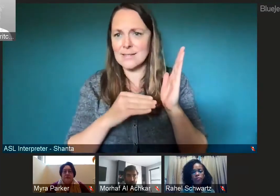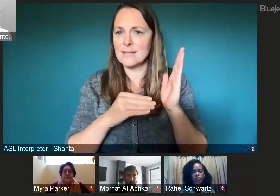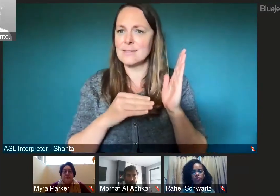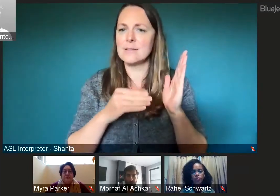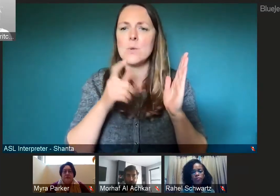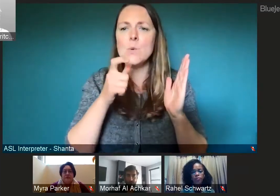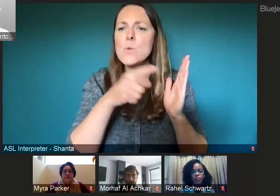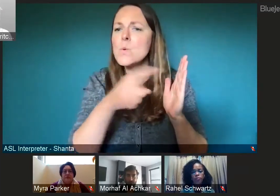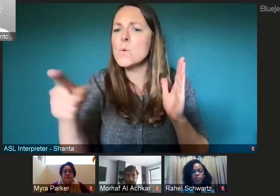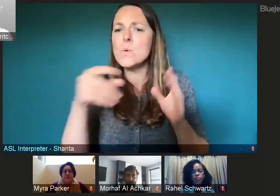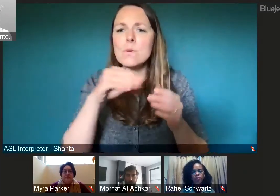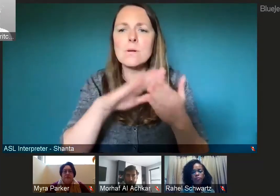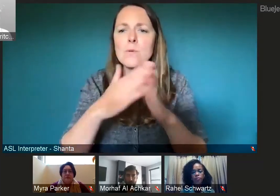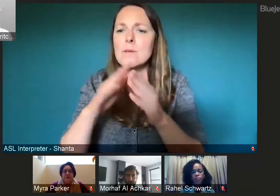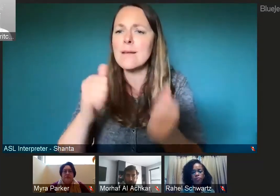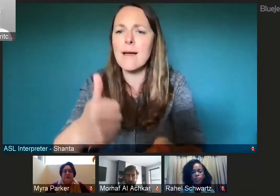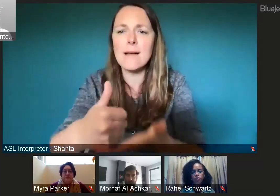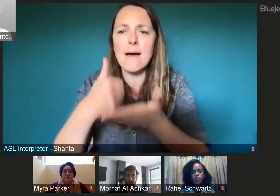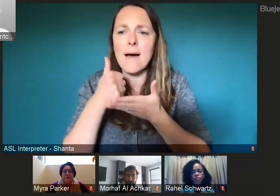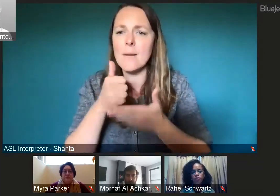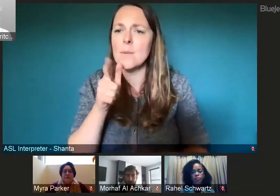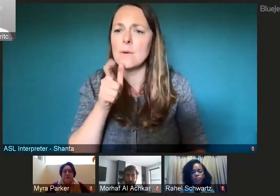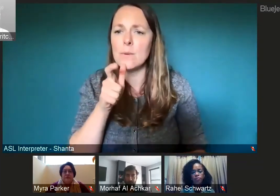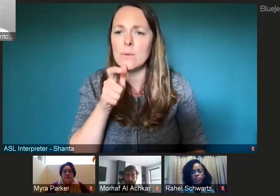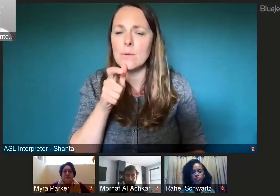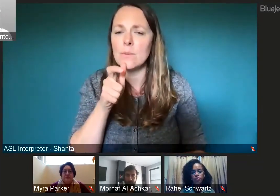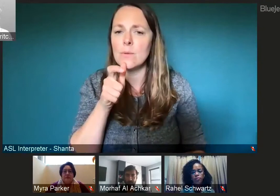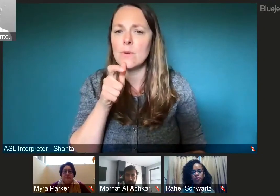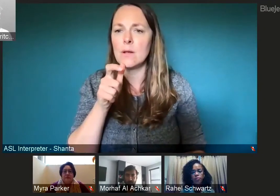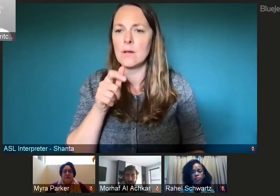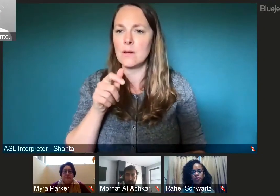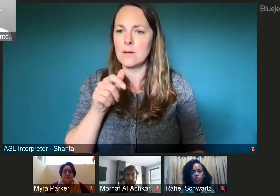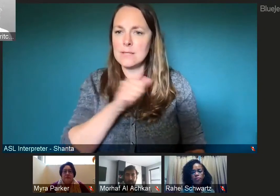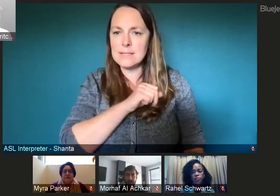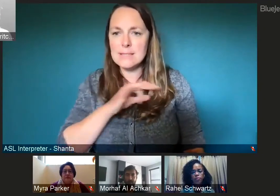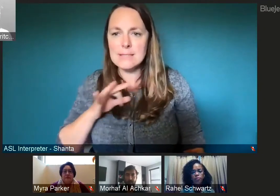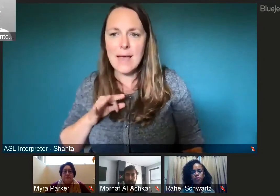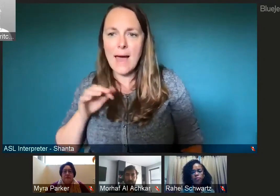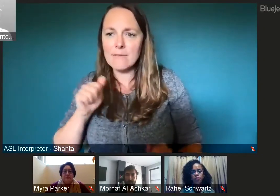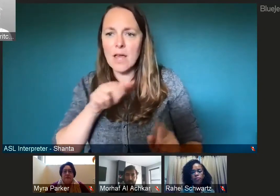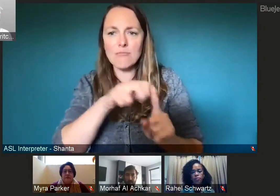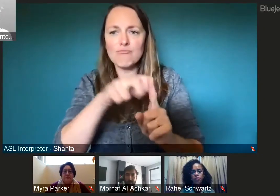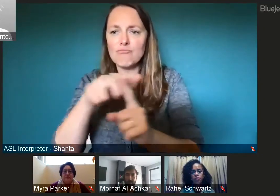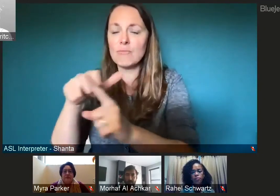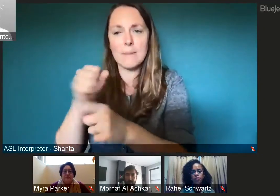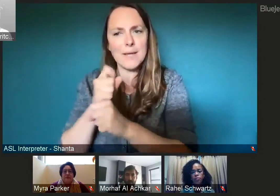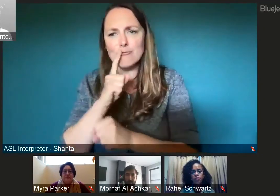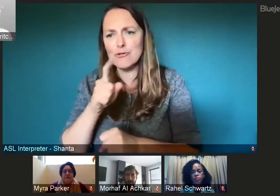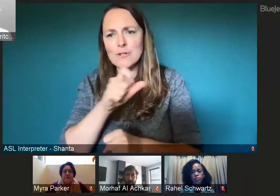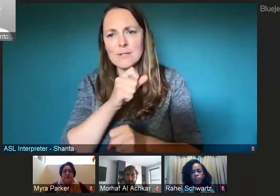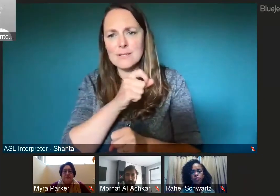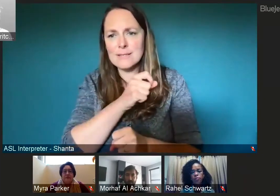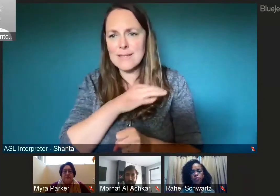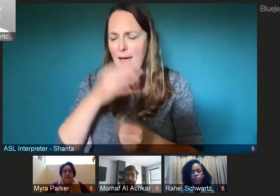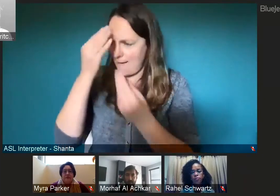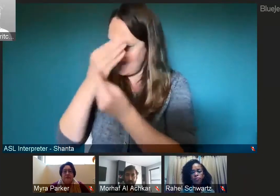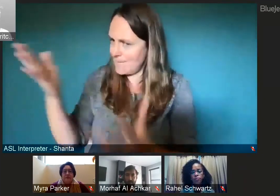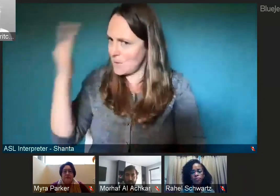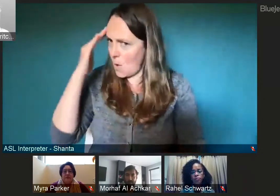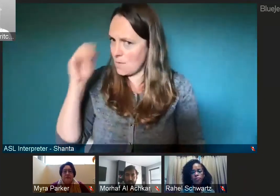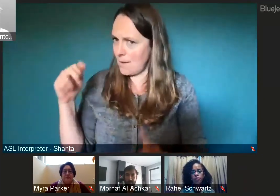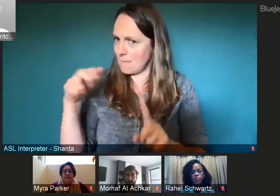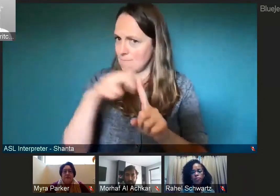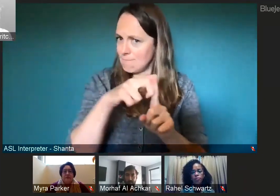community who can help you. And that your staff can, and make sure all your staff know about it, and